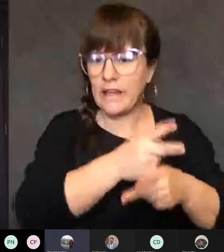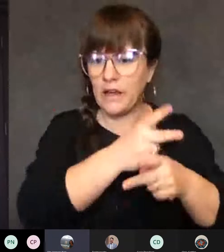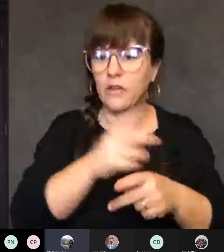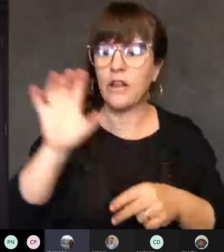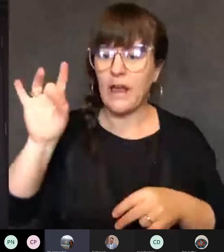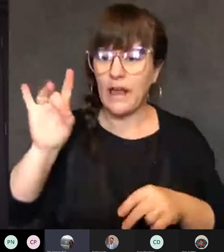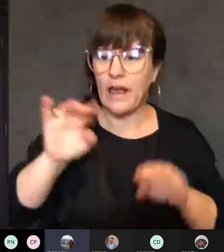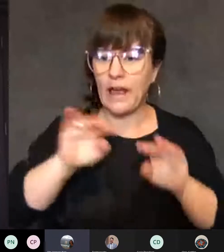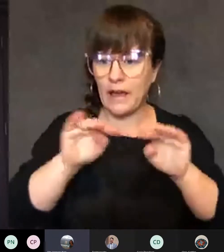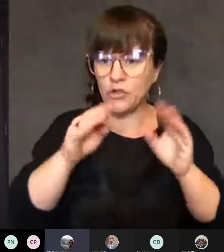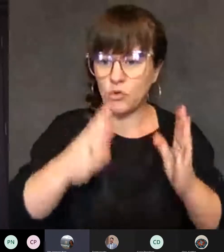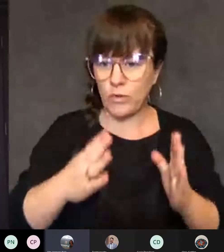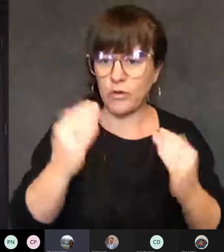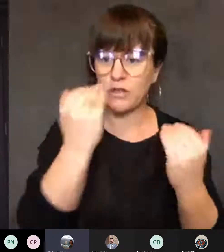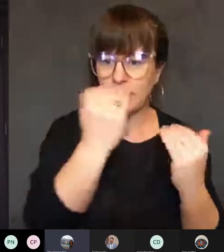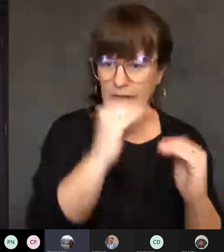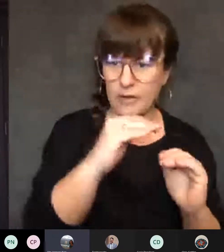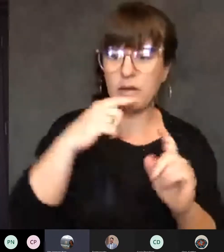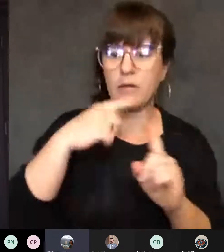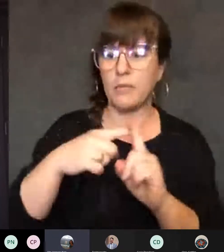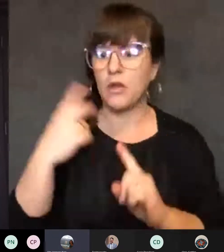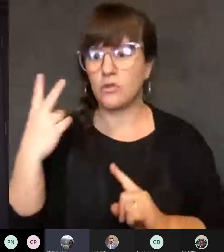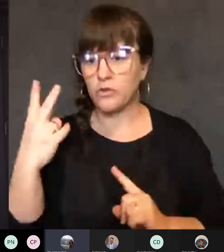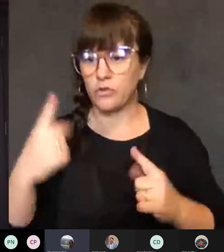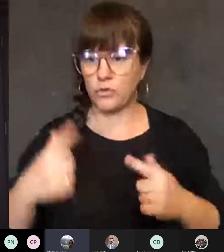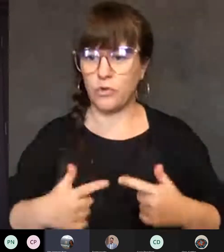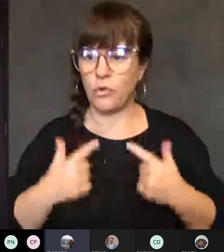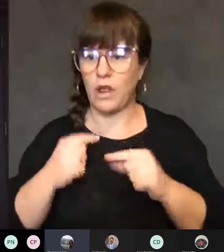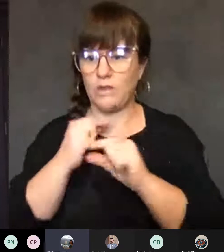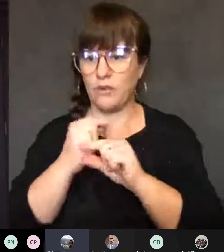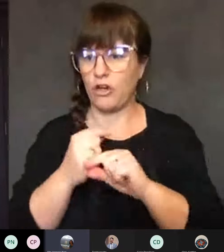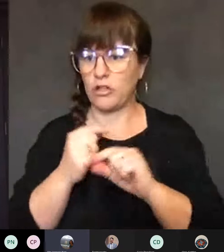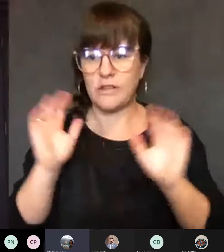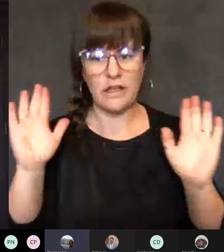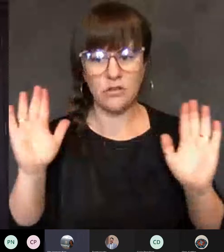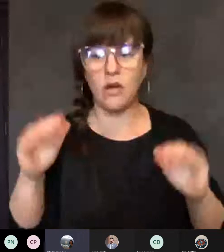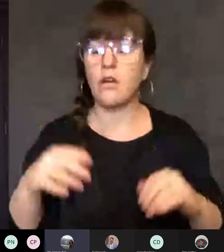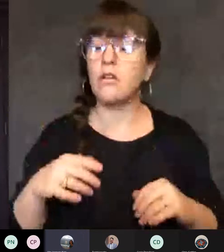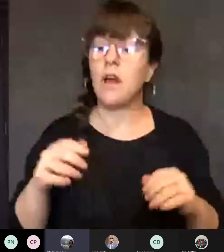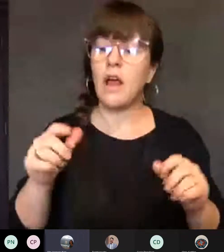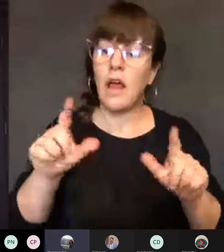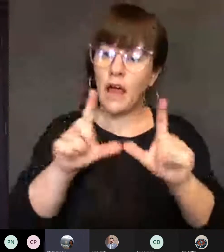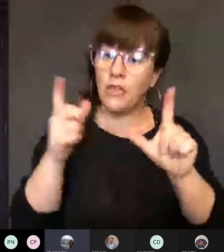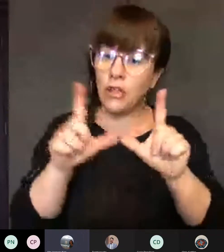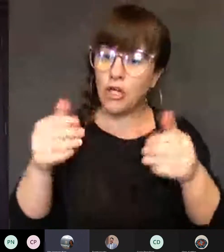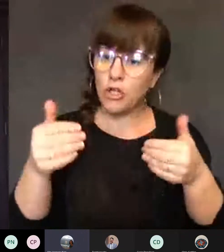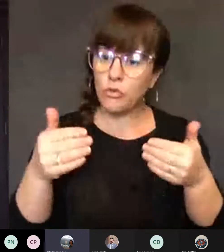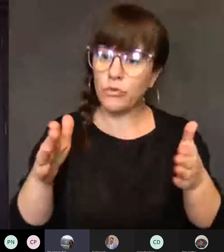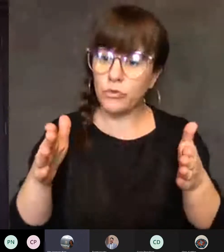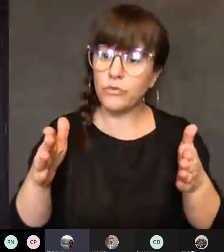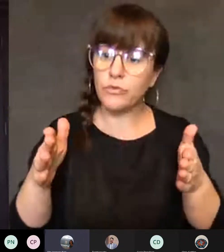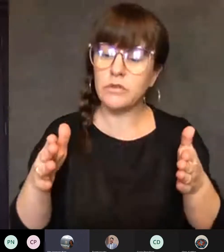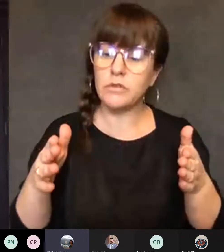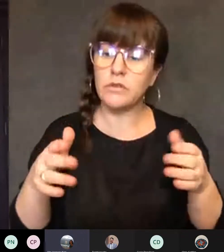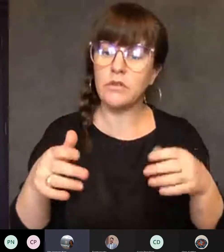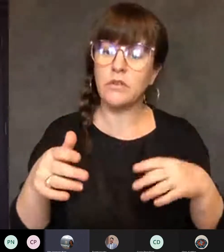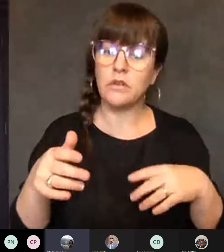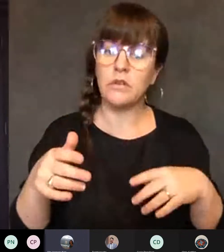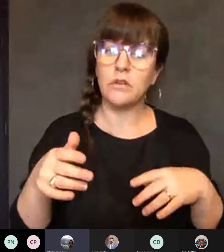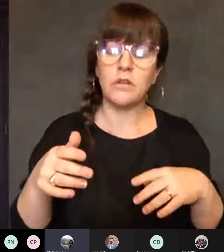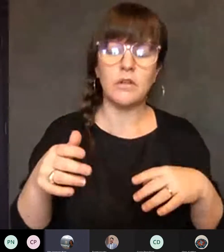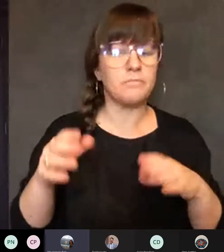So it should just work fine. And the locker rooms, I get questions about that. The locker rooms are still